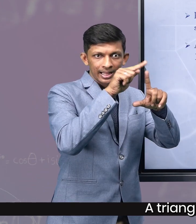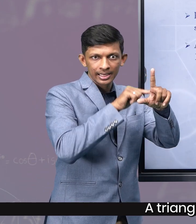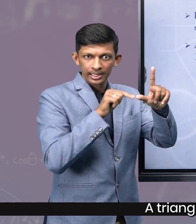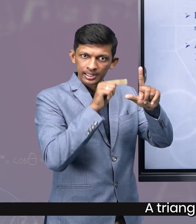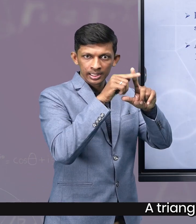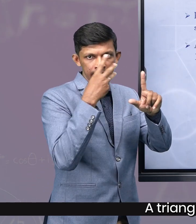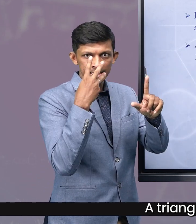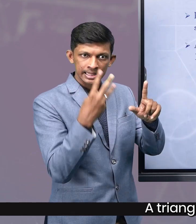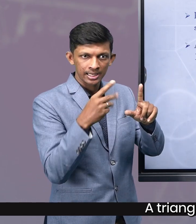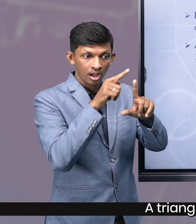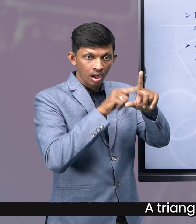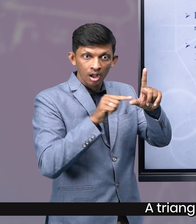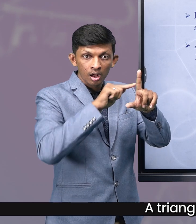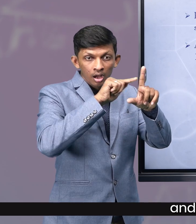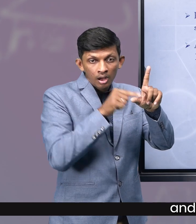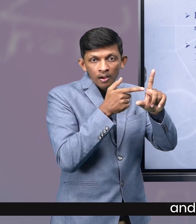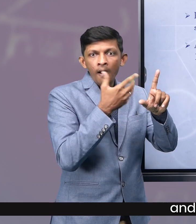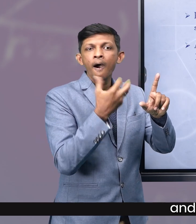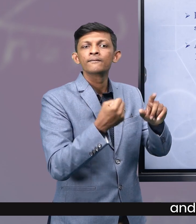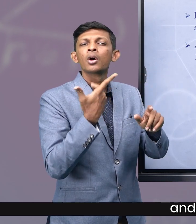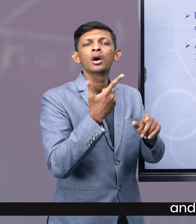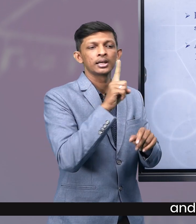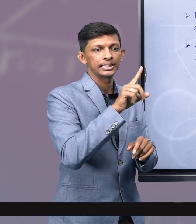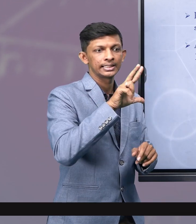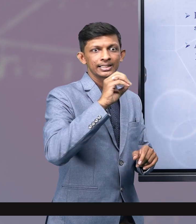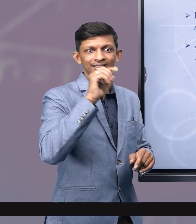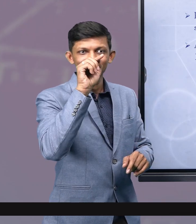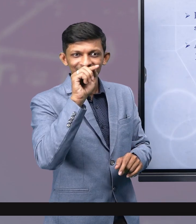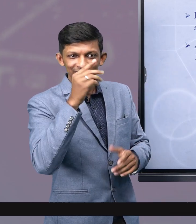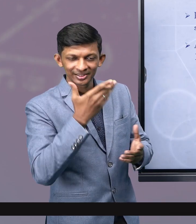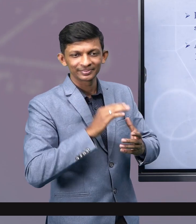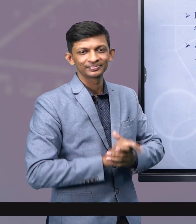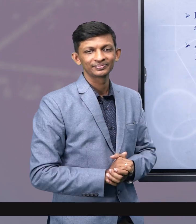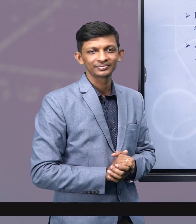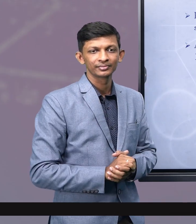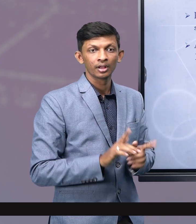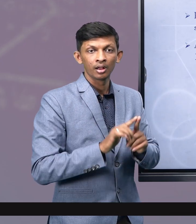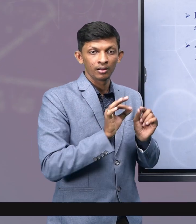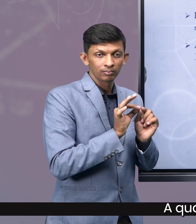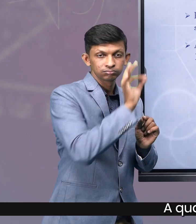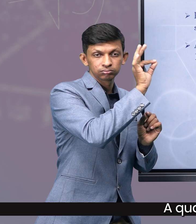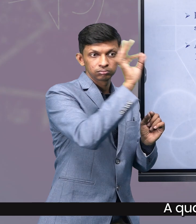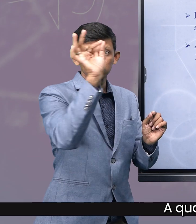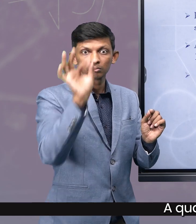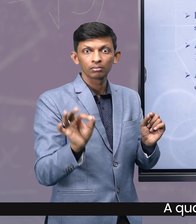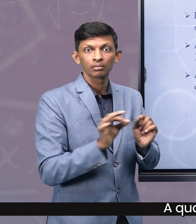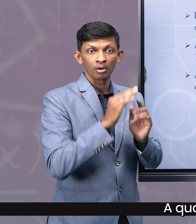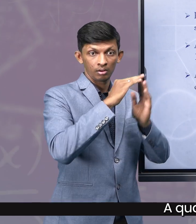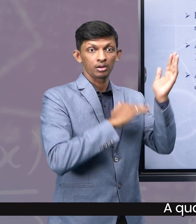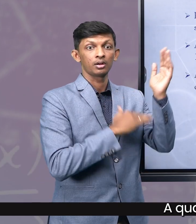triangle has 3 sides and angles, and the total of its angles is always 180 degrees. A quadrilateral is a